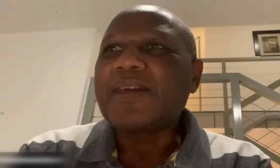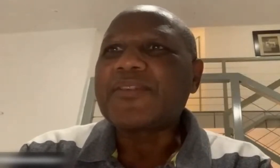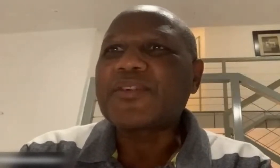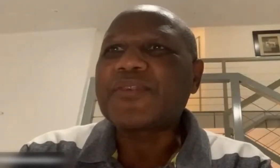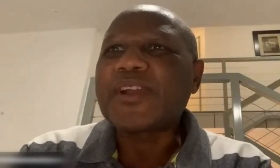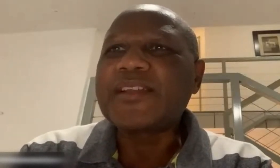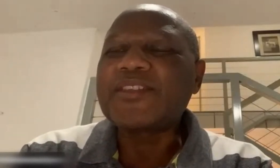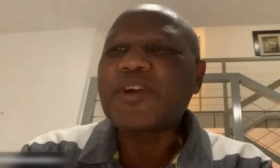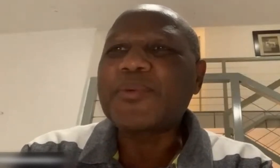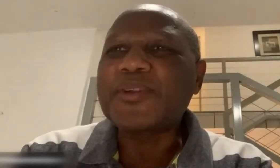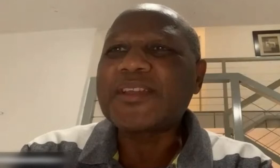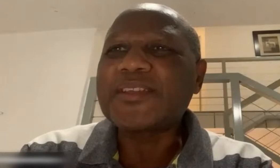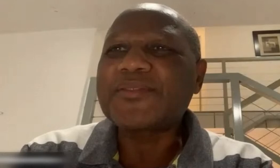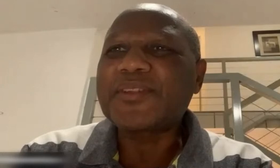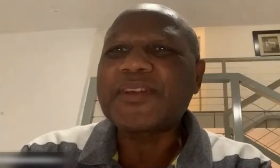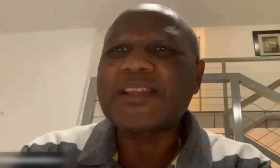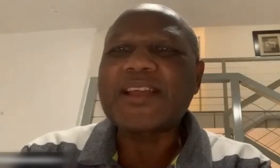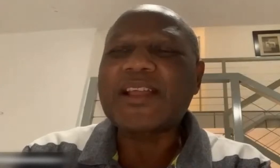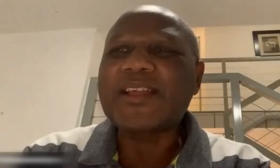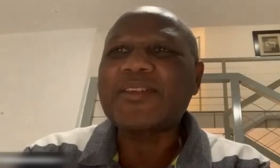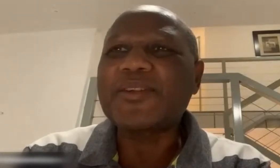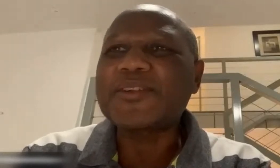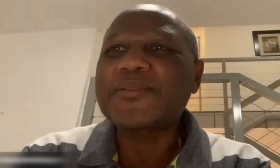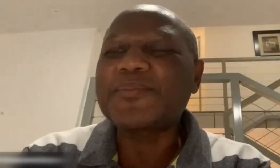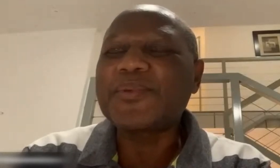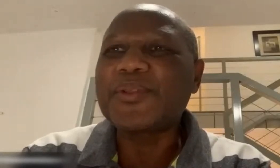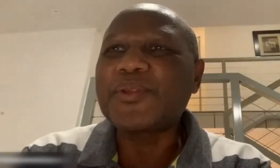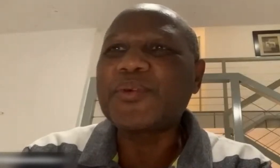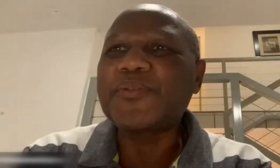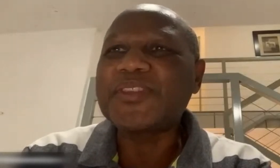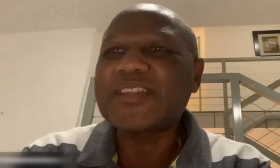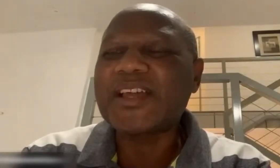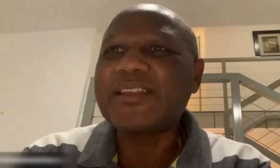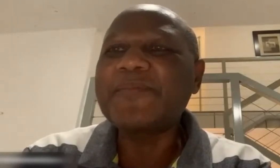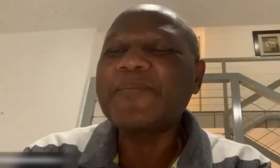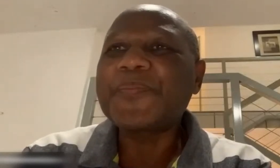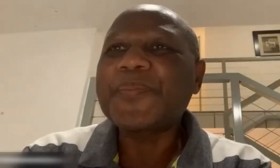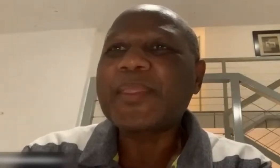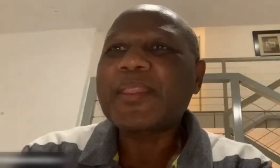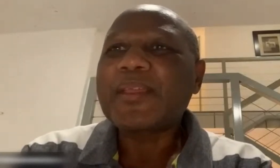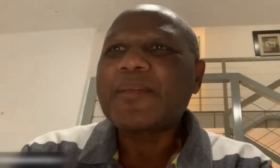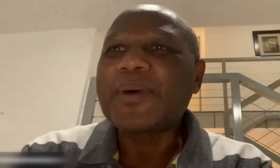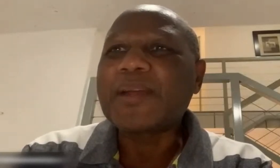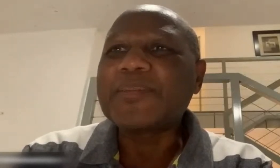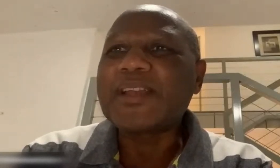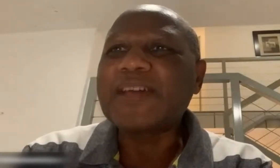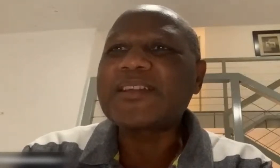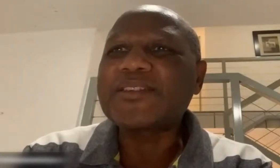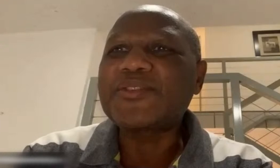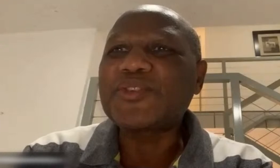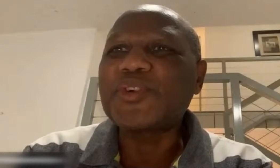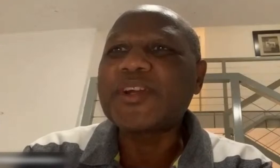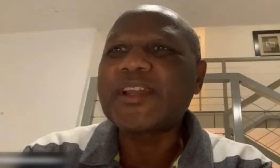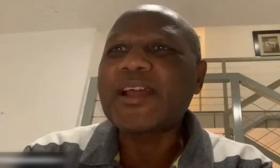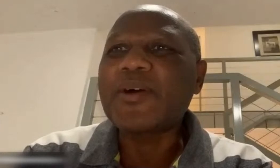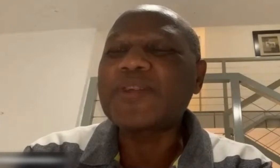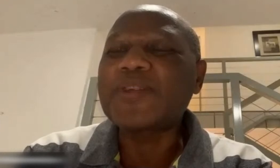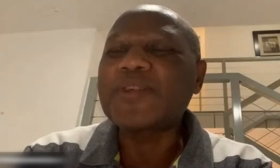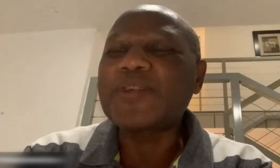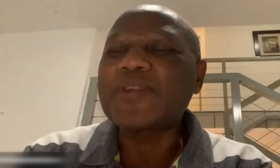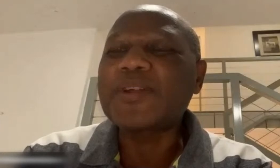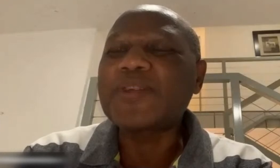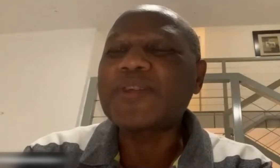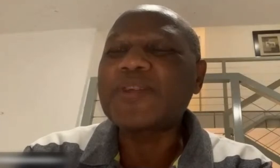First of all, I need to apologize for the fact that I cannot be with you physically, but I'm delighted to join. And I want